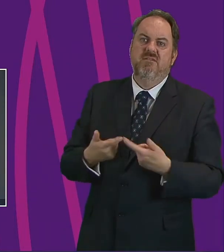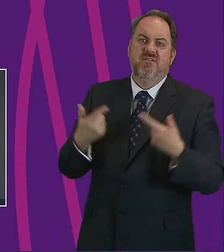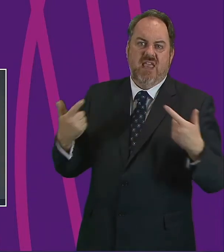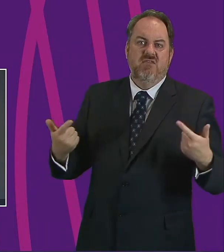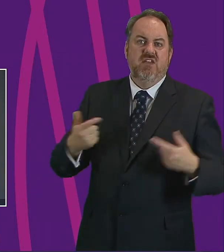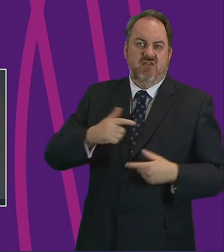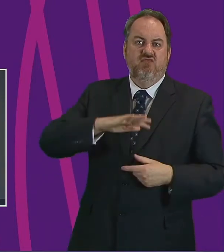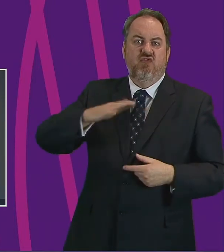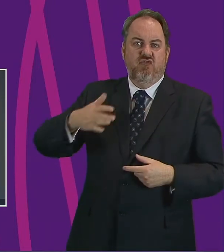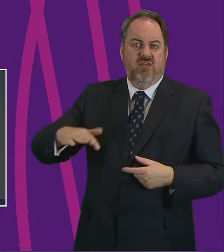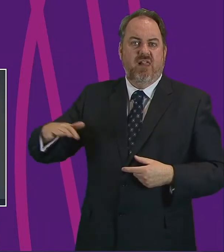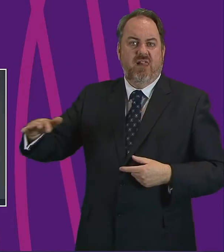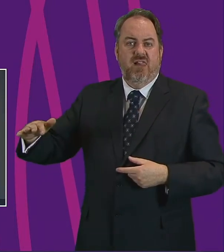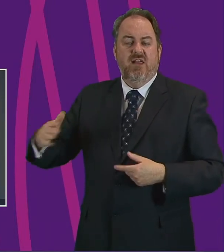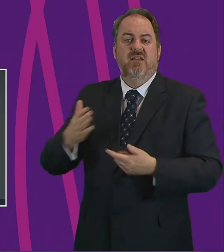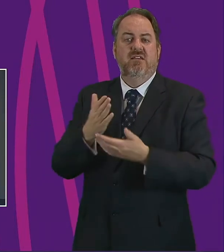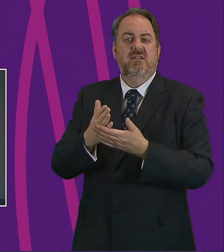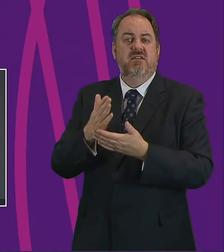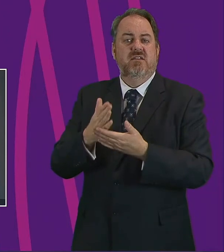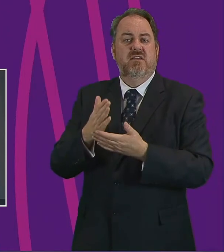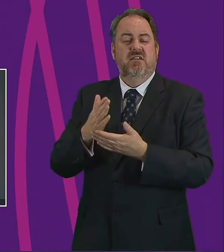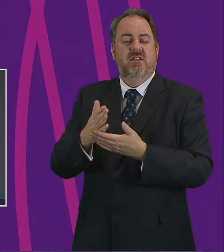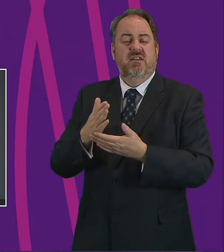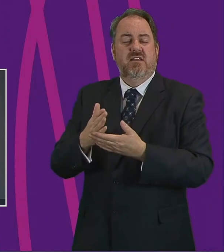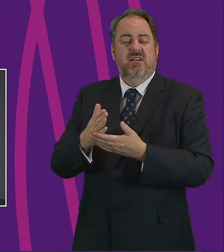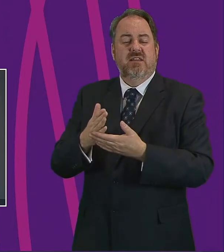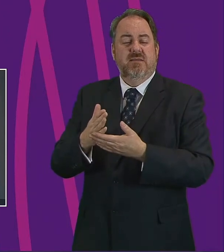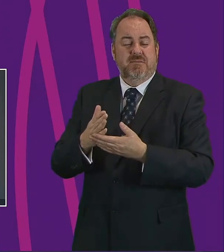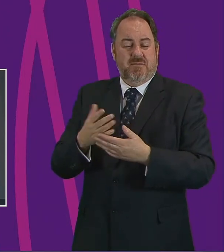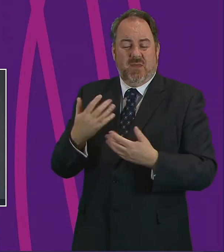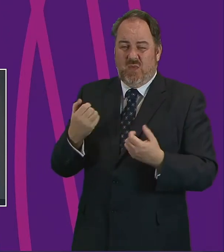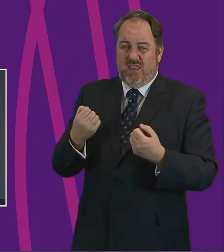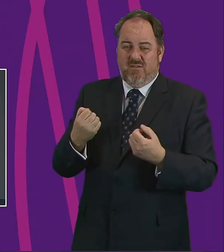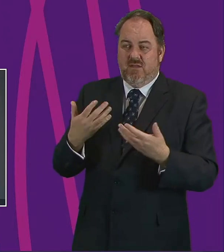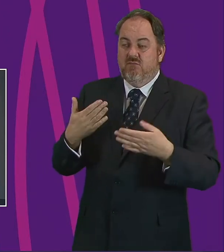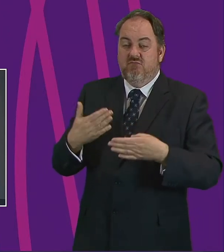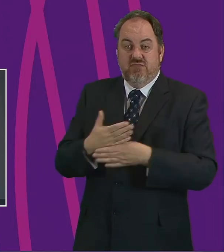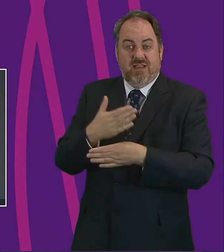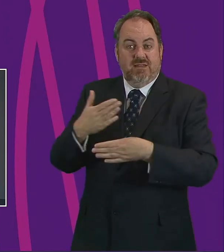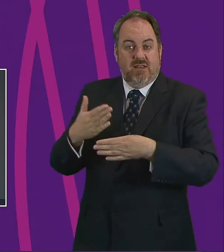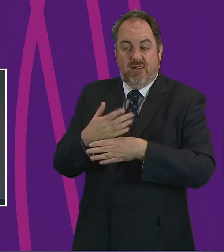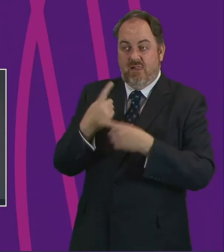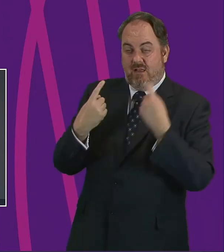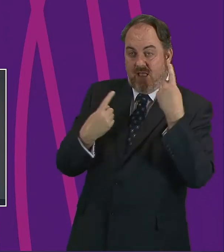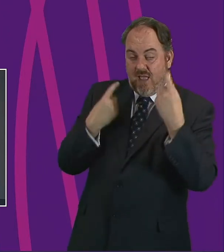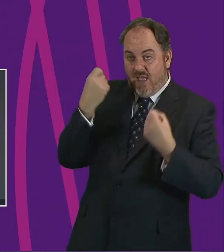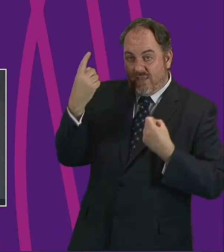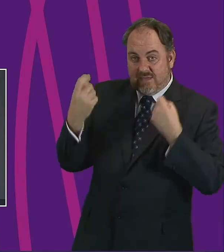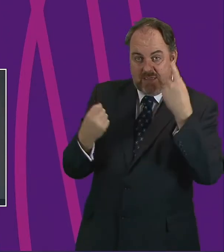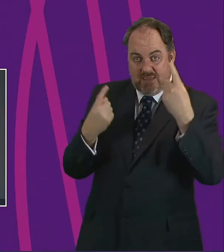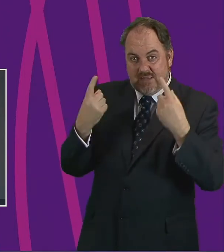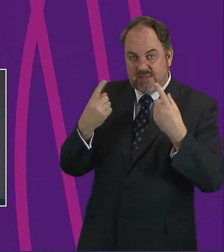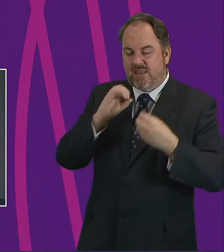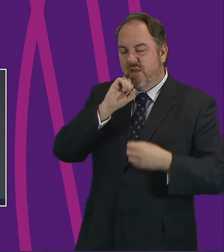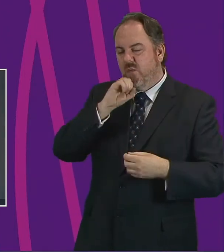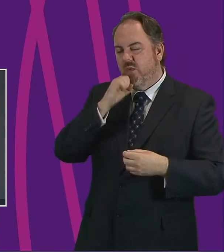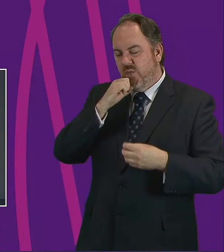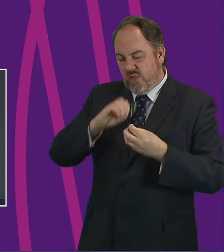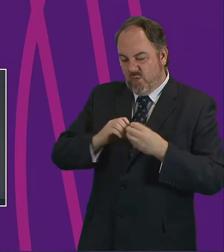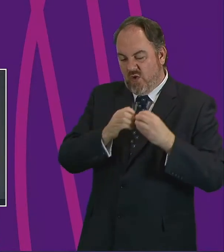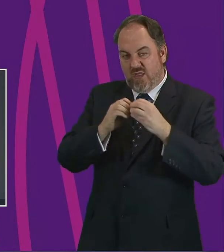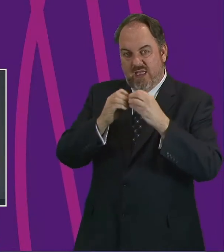discussions. And as I indicated in my statement, there are a number of practical elements of the arrangements which will vary from